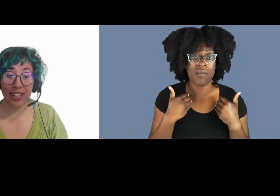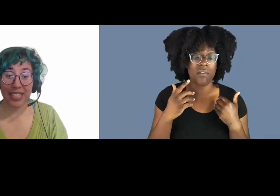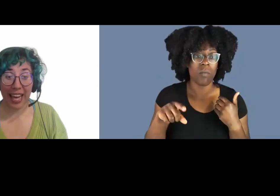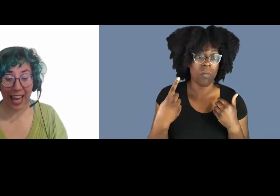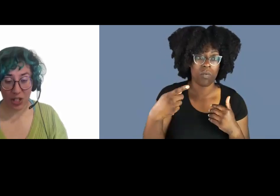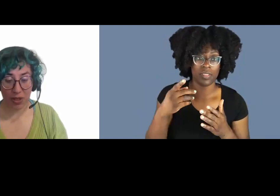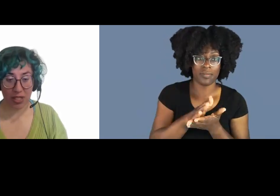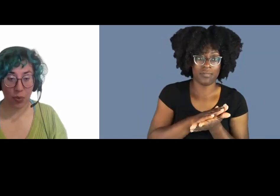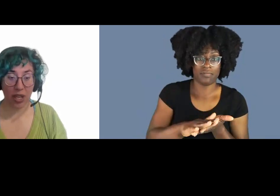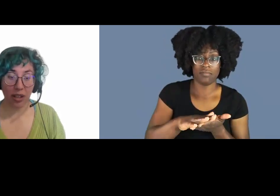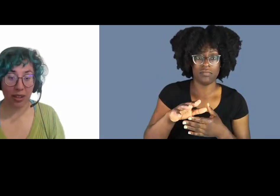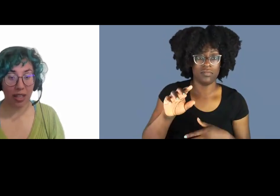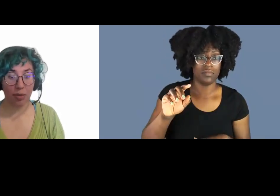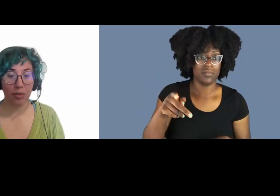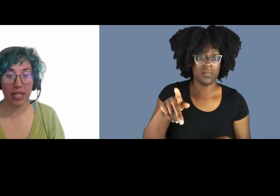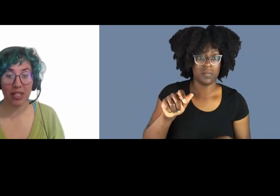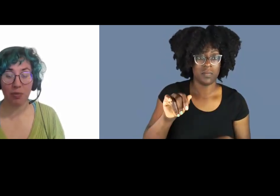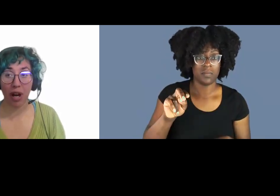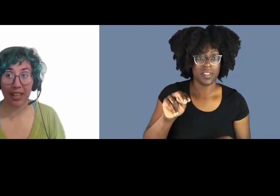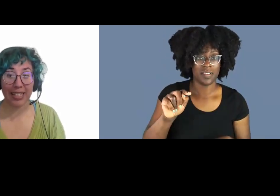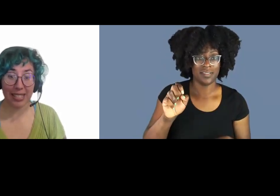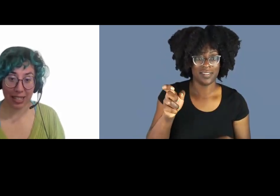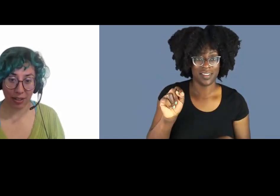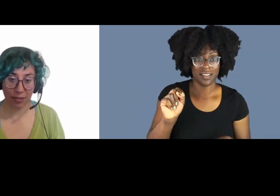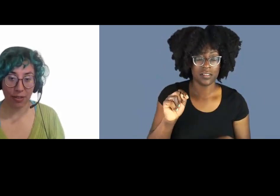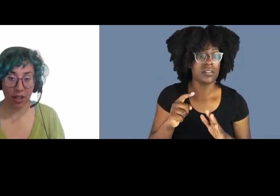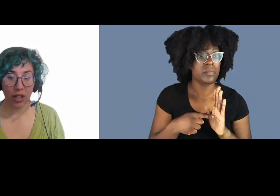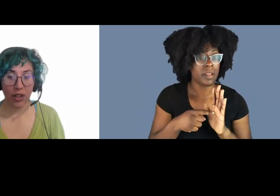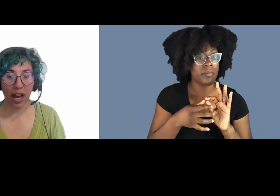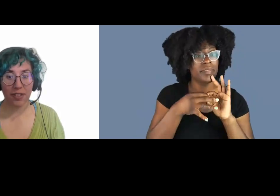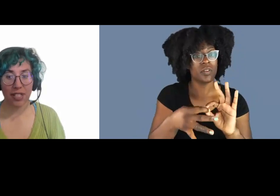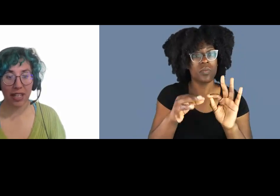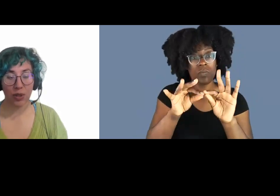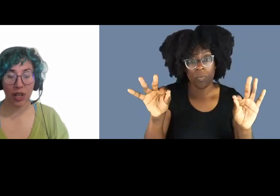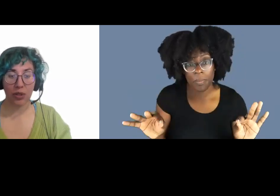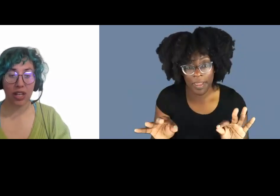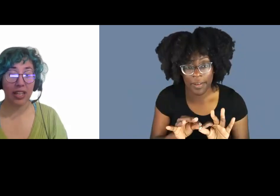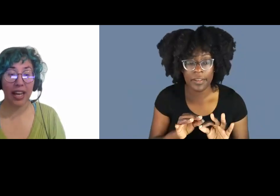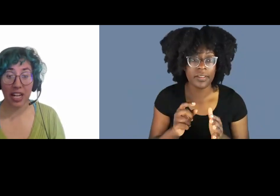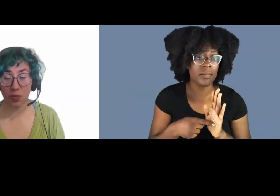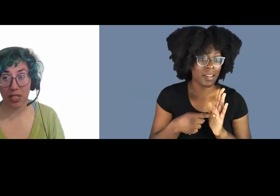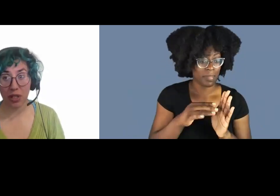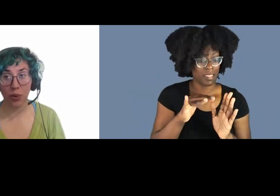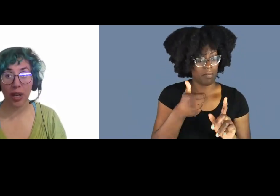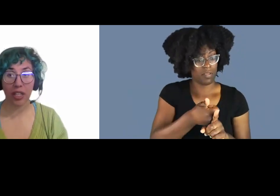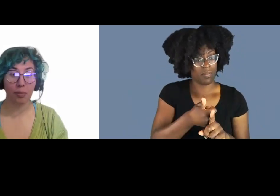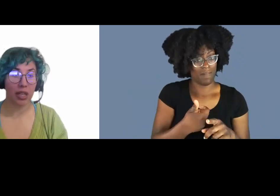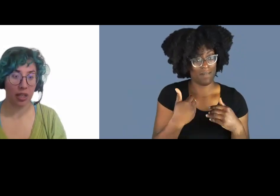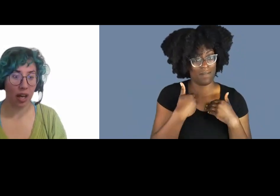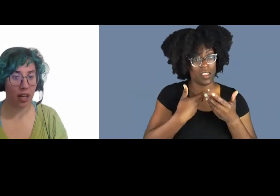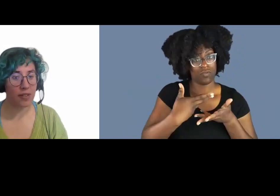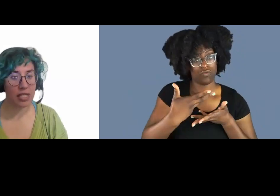are attachments. So beyond the email message body itself, you have to take into account any attachments. So